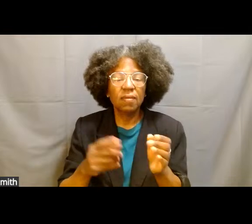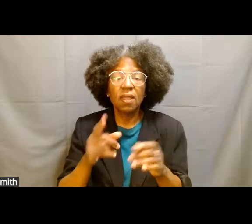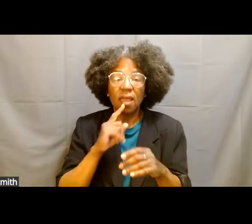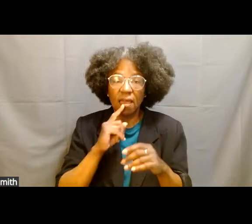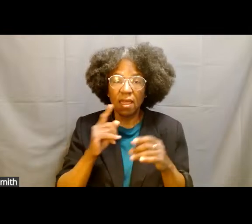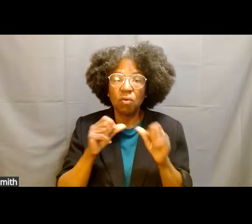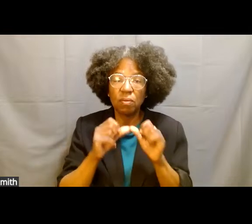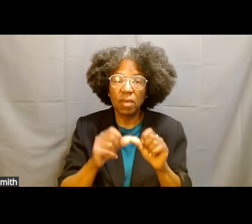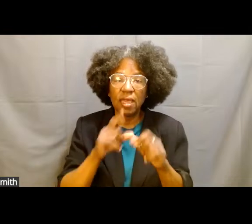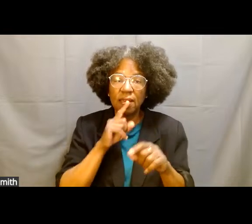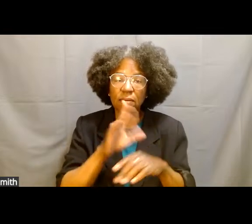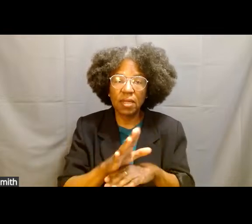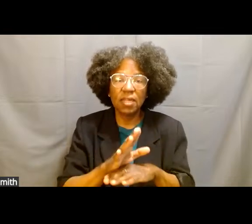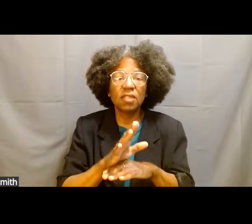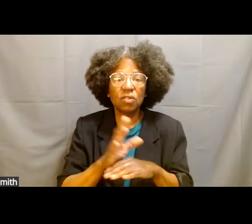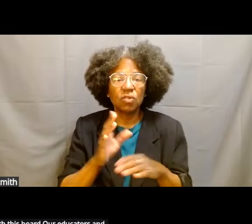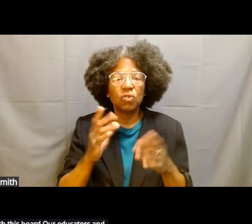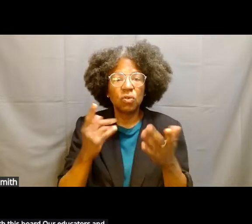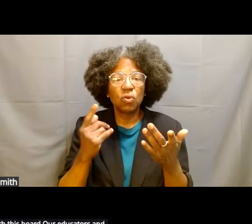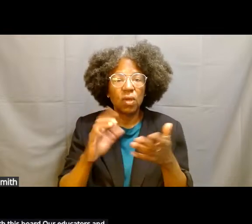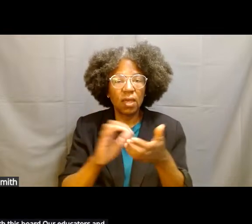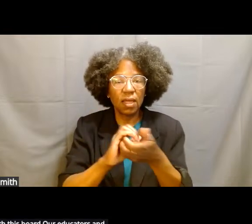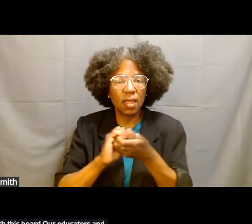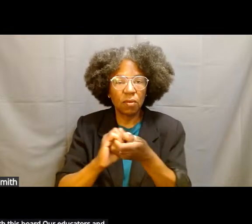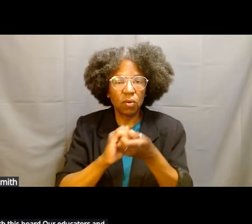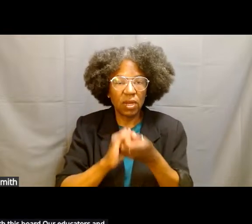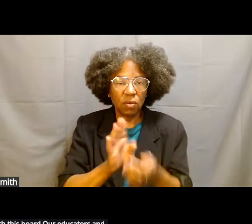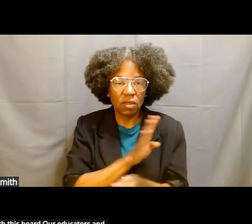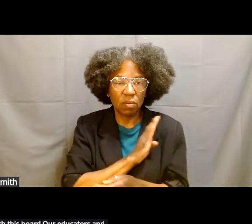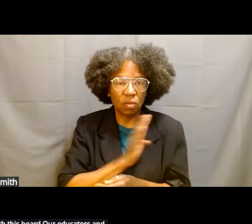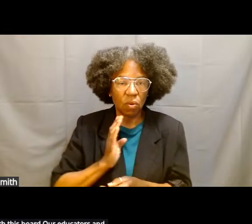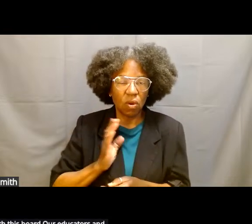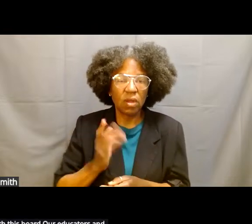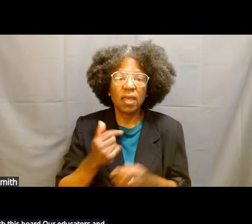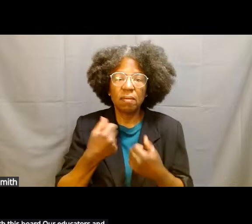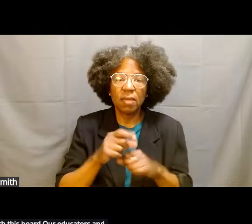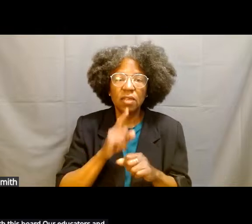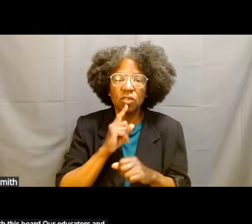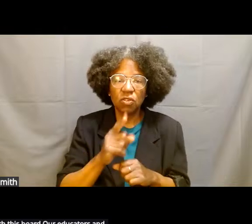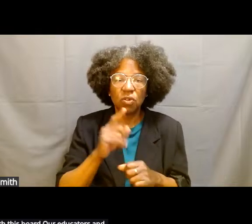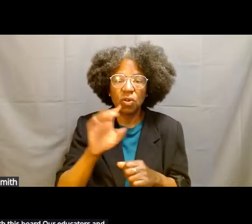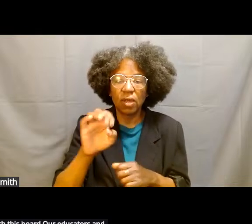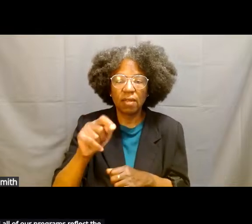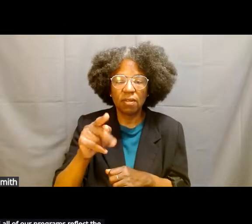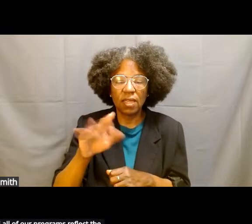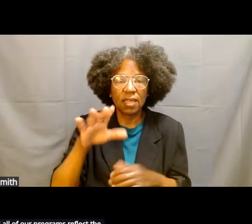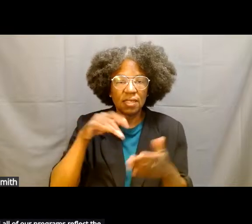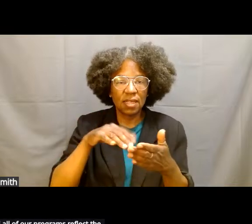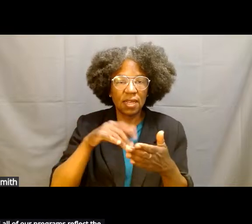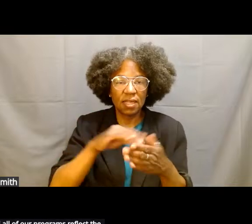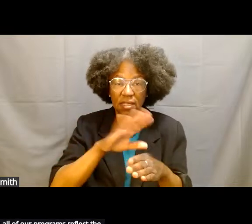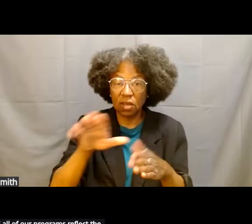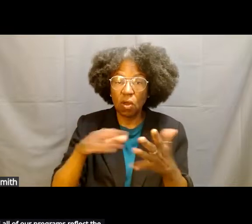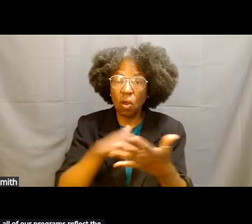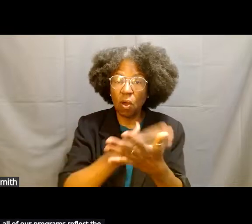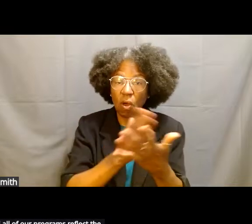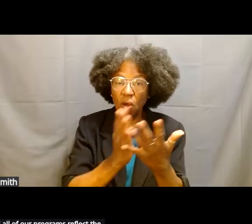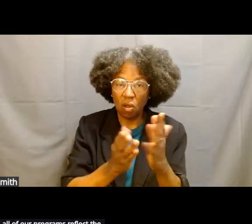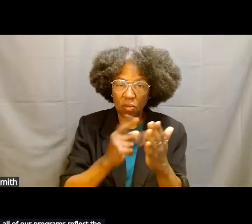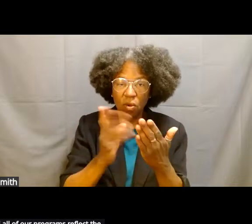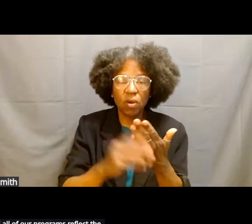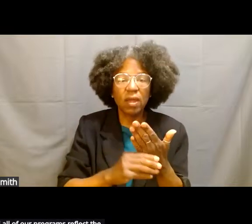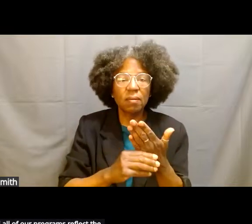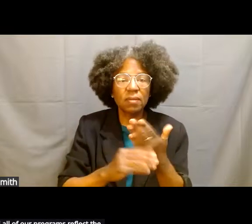educators, and our community to ensure that ethnic studies and all of our programs reflect the highest standards of education.